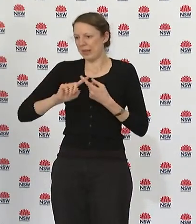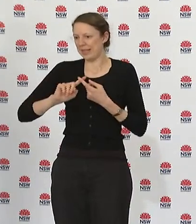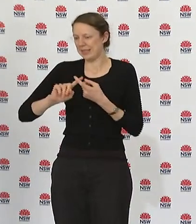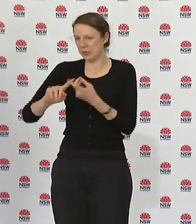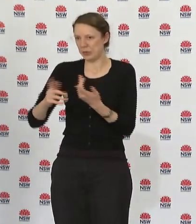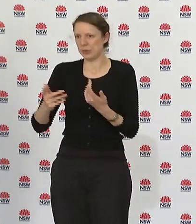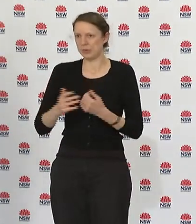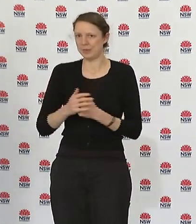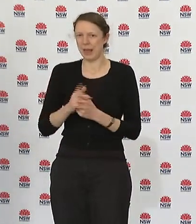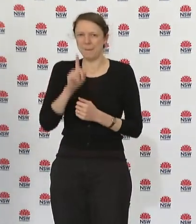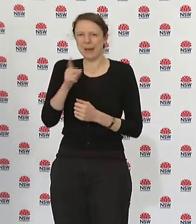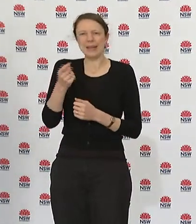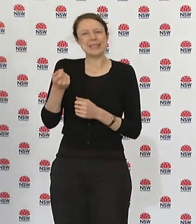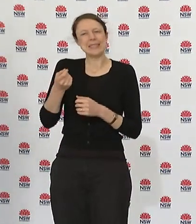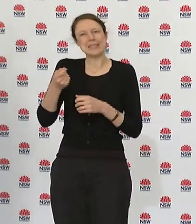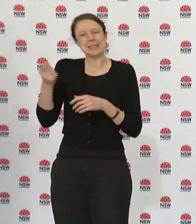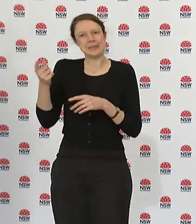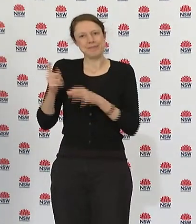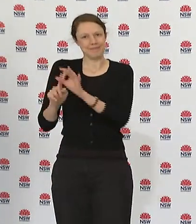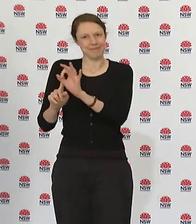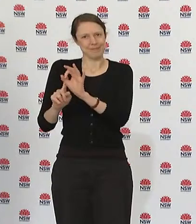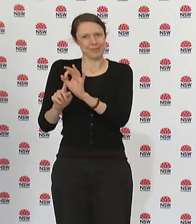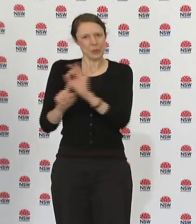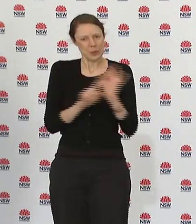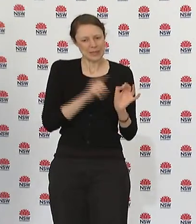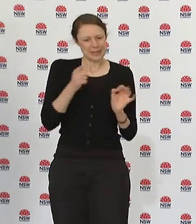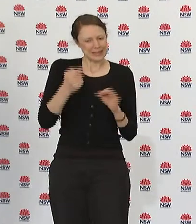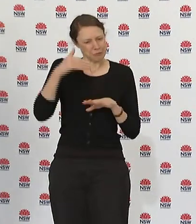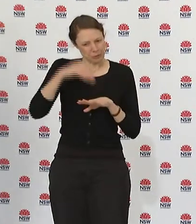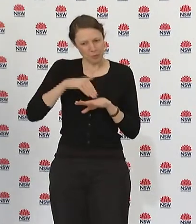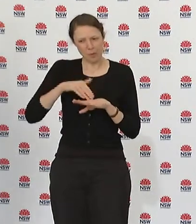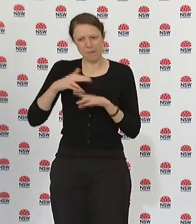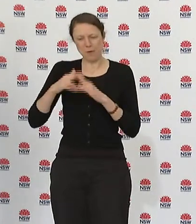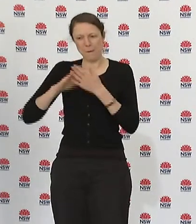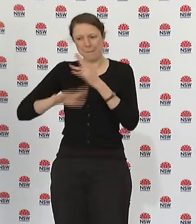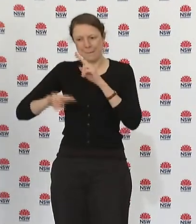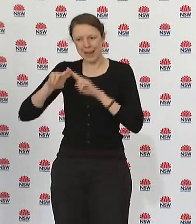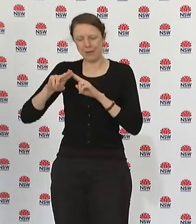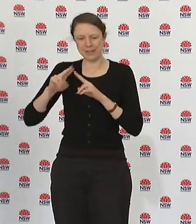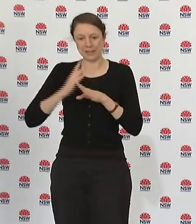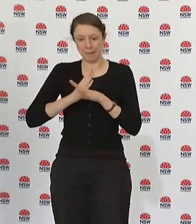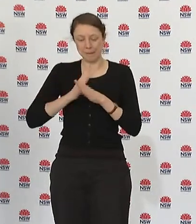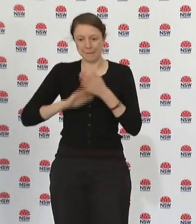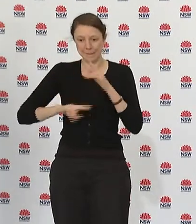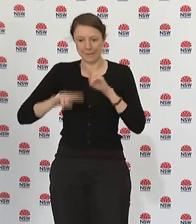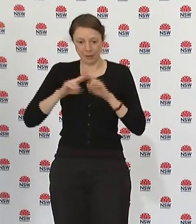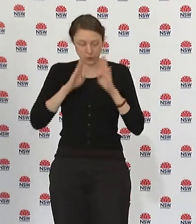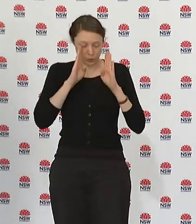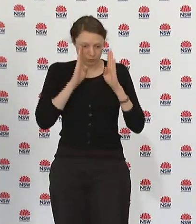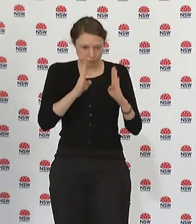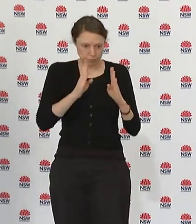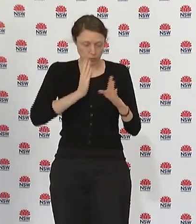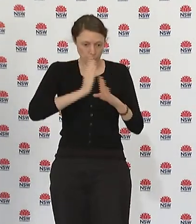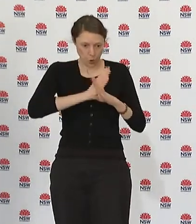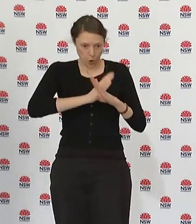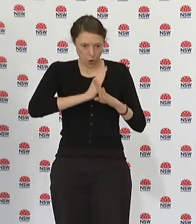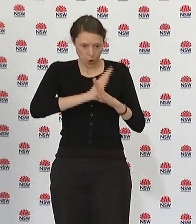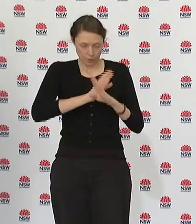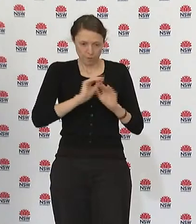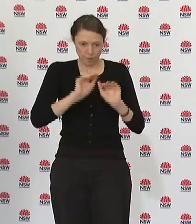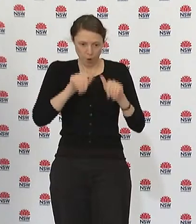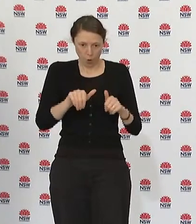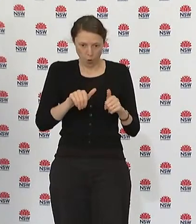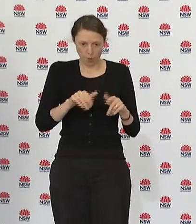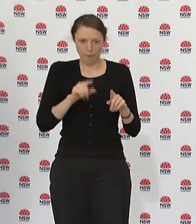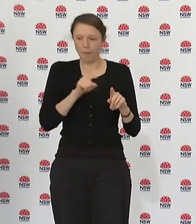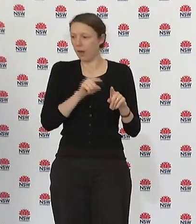problem that these parents are facing, they're working from home, but they're very busy with their jobs and they can't attend to the homeschooling needs of their child. Can they then send